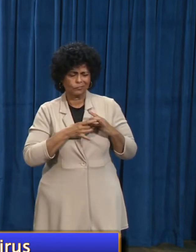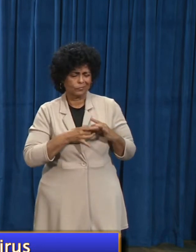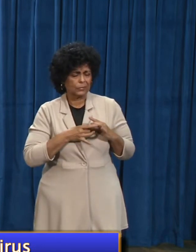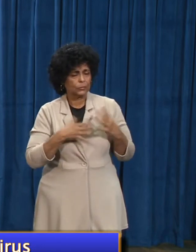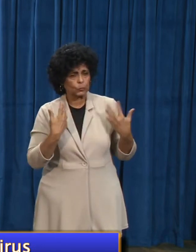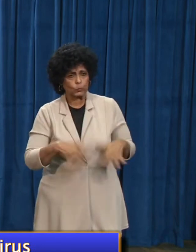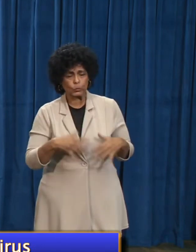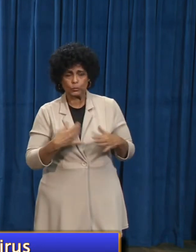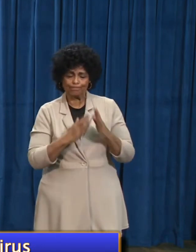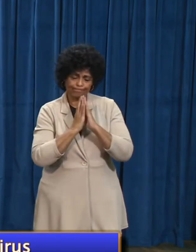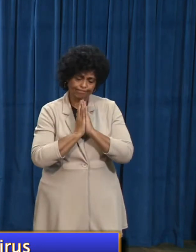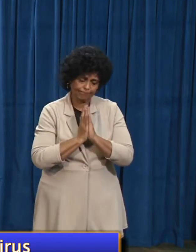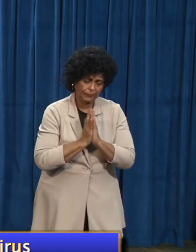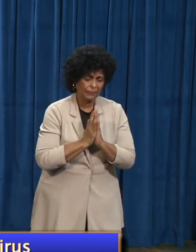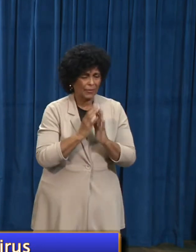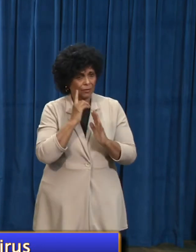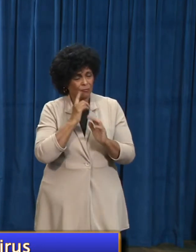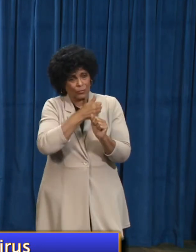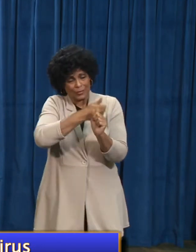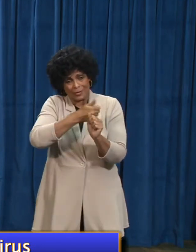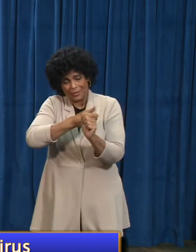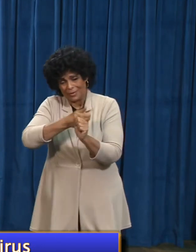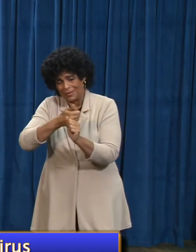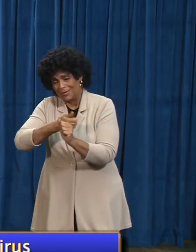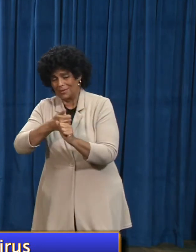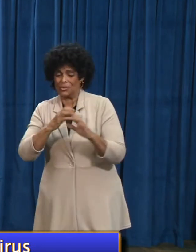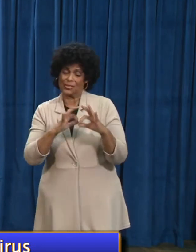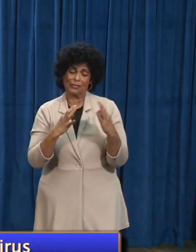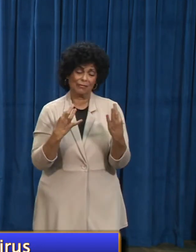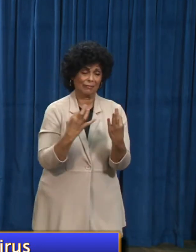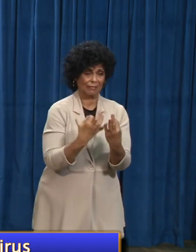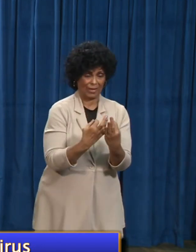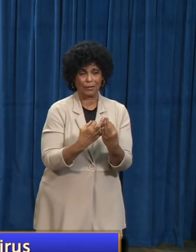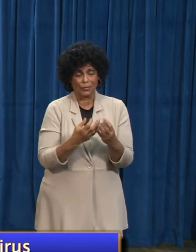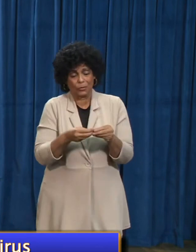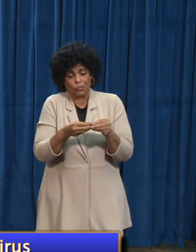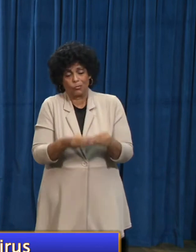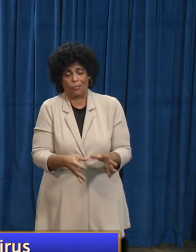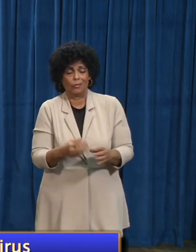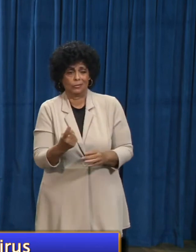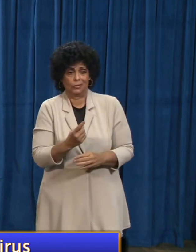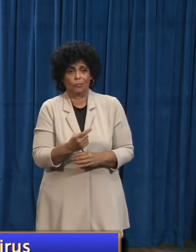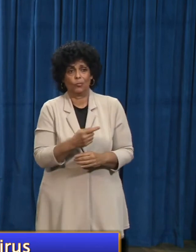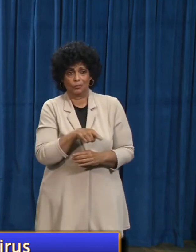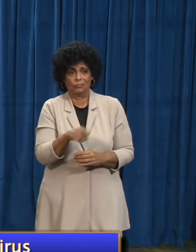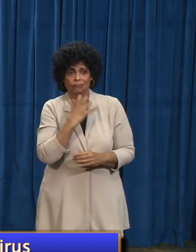go out to each one of those families who lost a loved one.